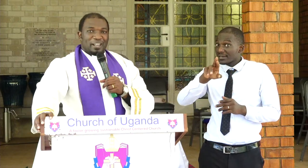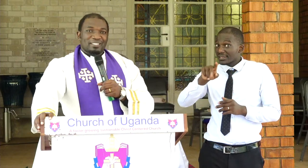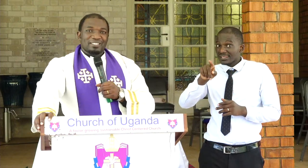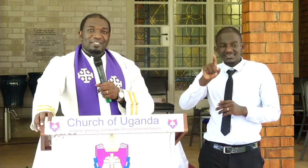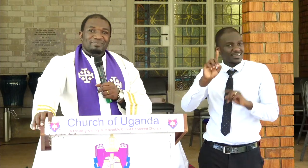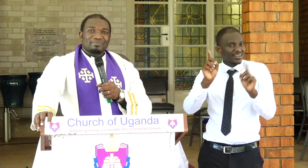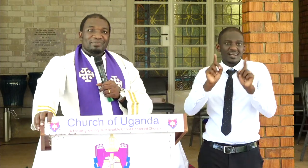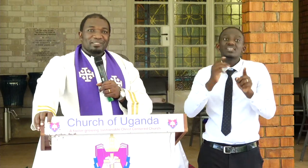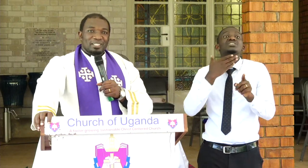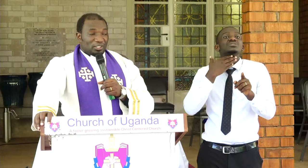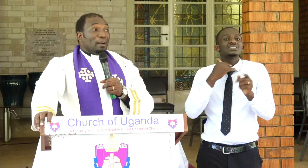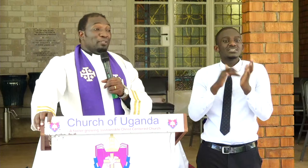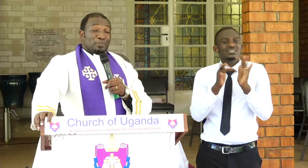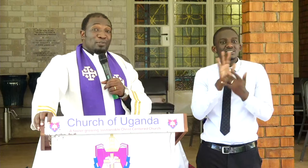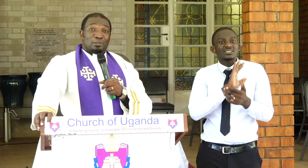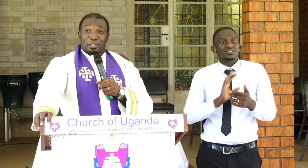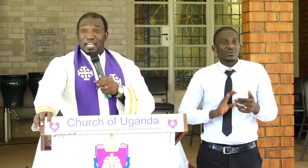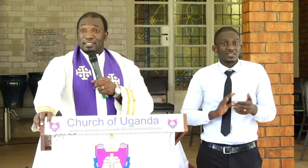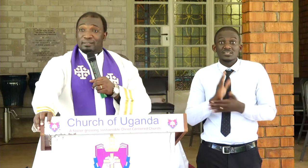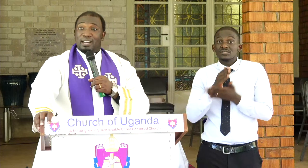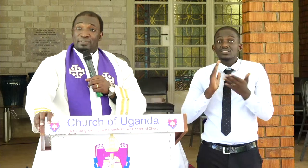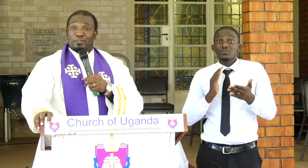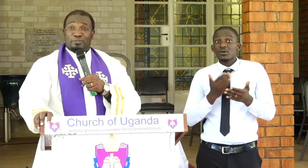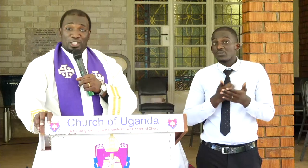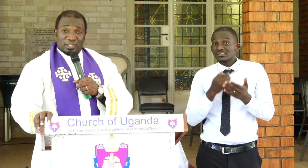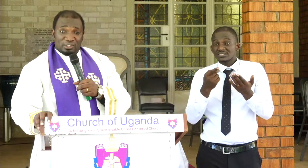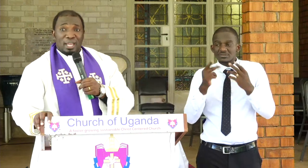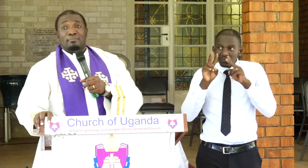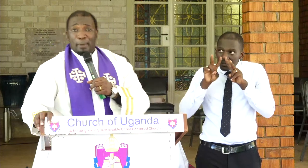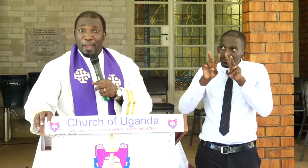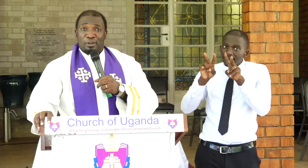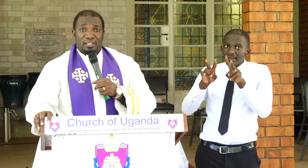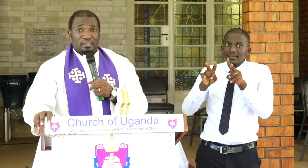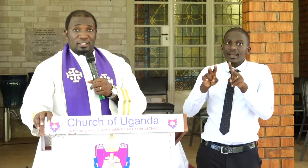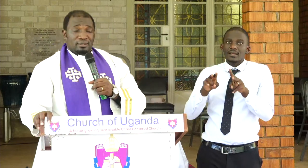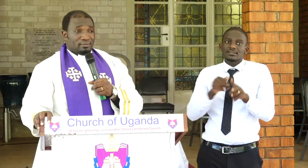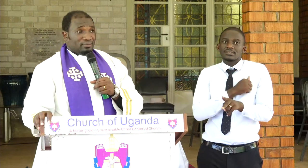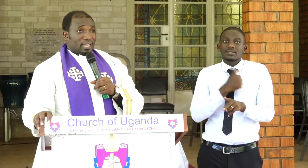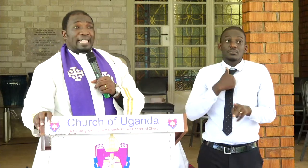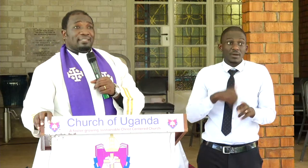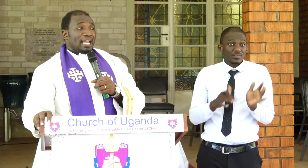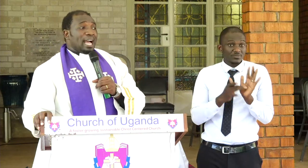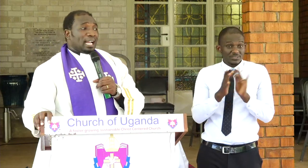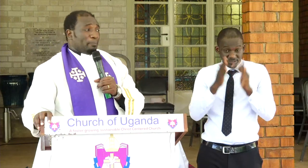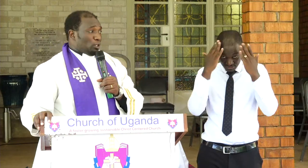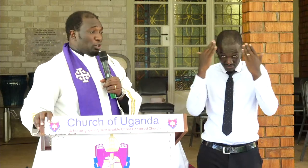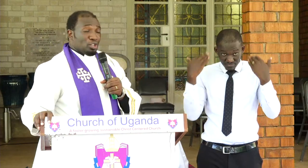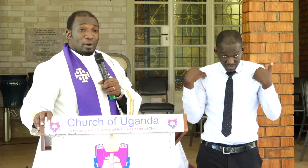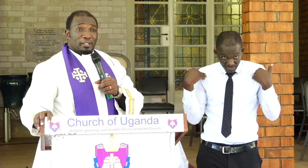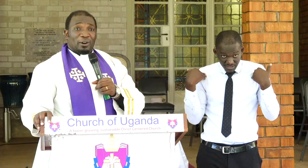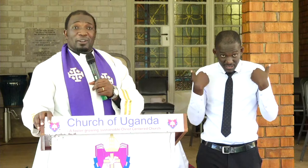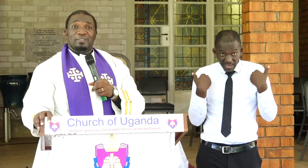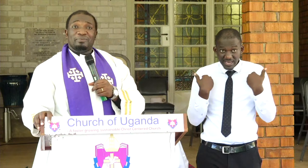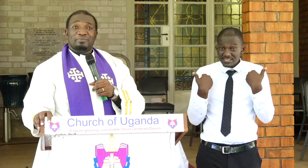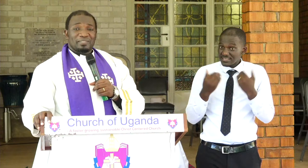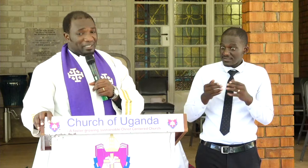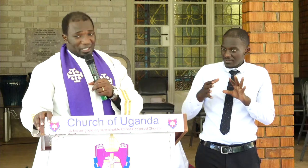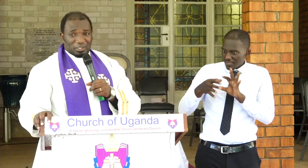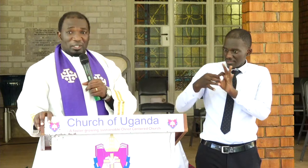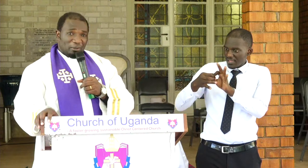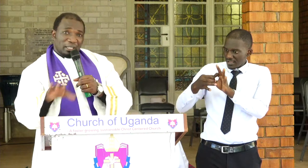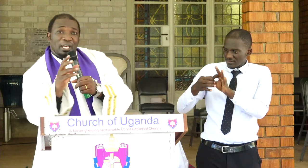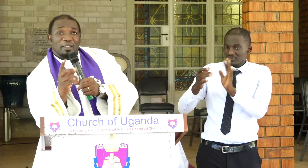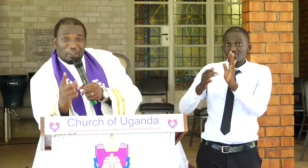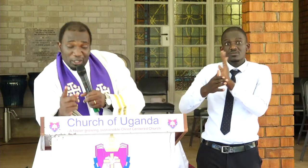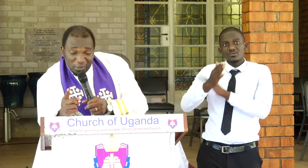need prayers. And some of you are looking at the mother of Jesus, Mary, as the anchor between you and God.